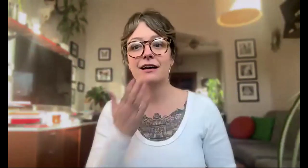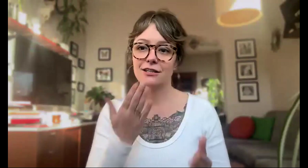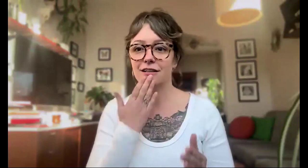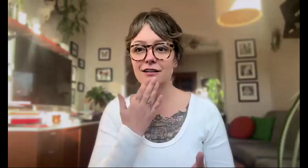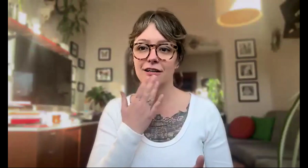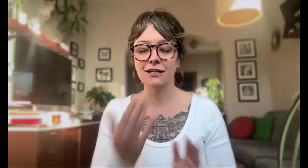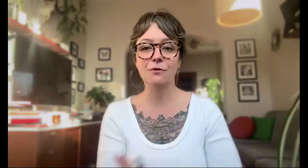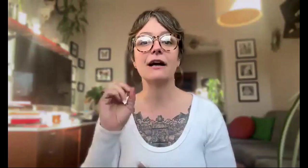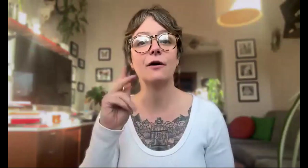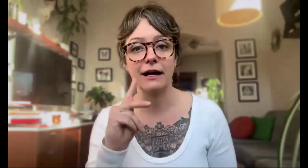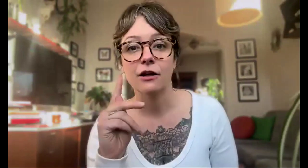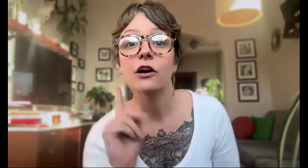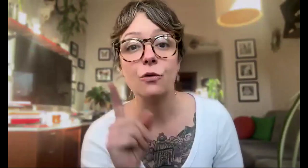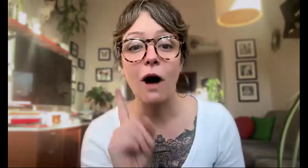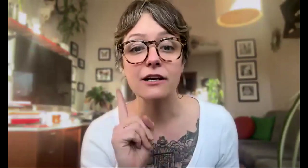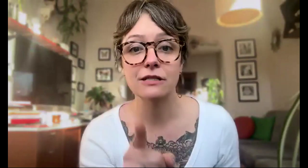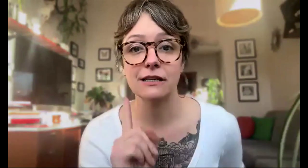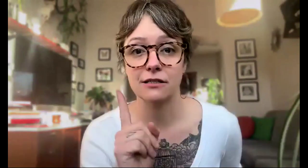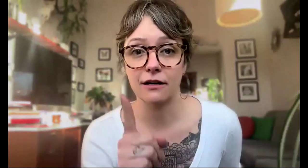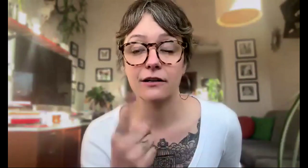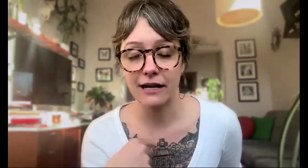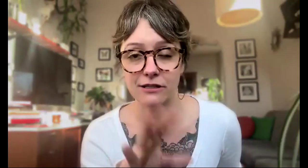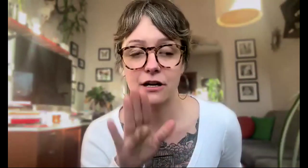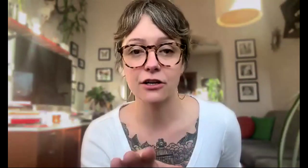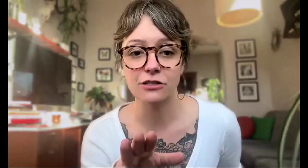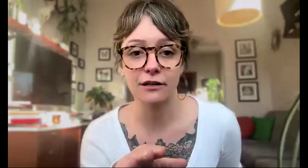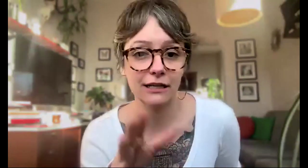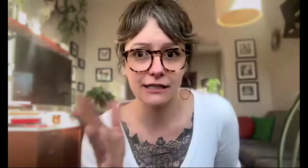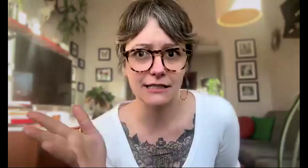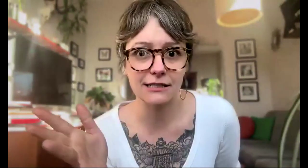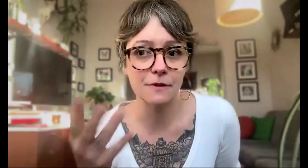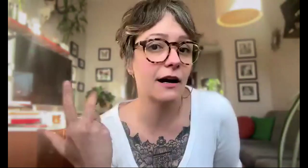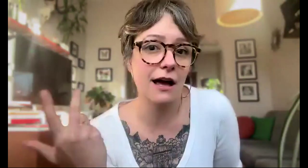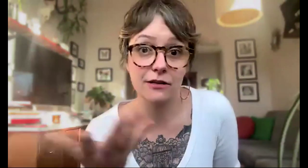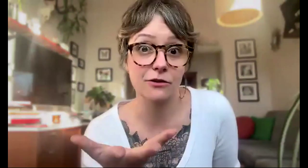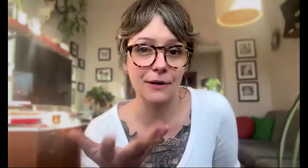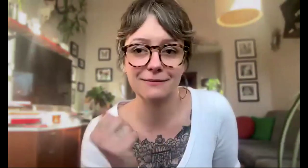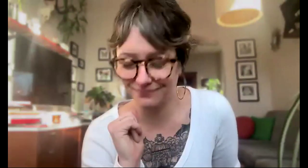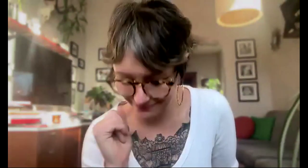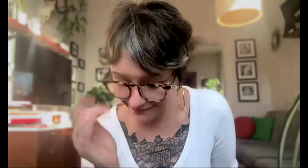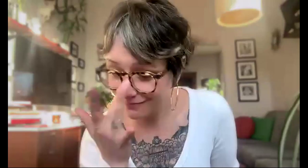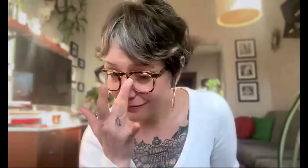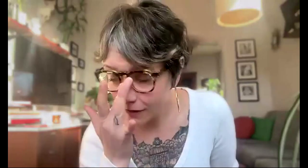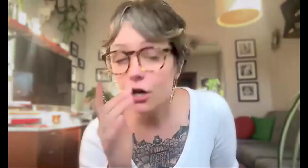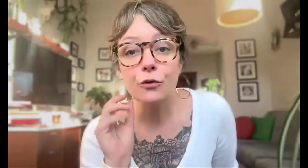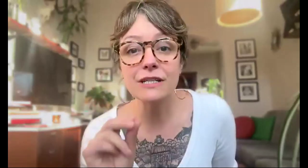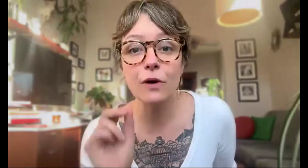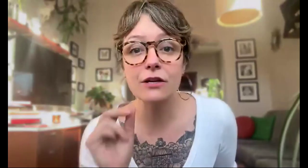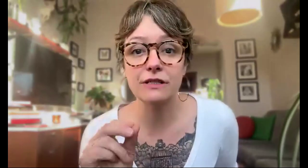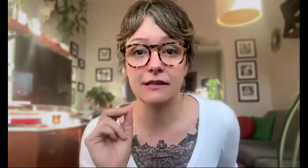It's a good morning. Okay, so why do you sing this song? Not this song, your song, unless that's the same song and then you know it. The reason why you sing